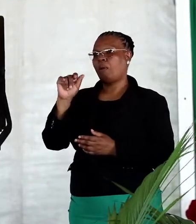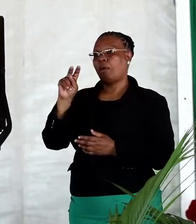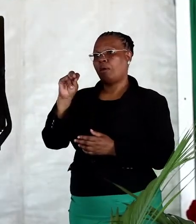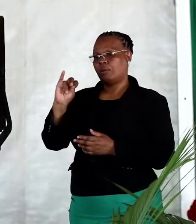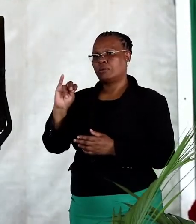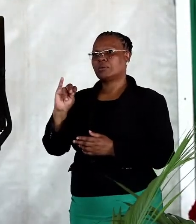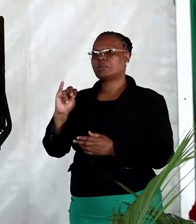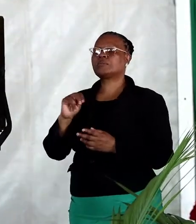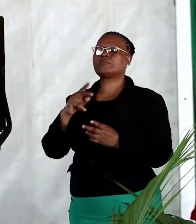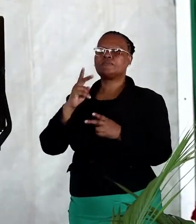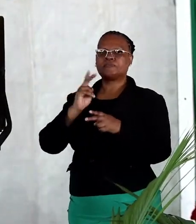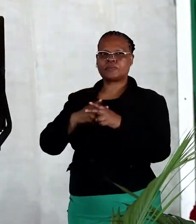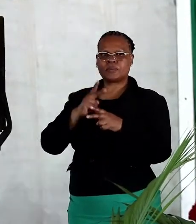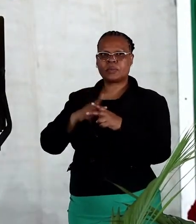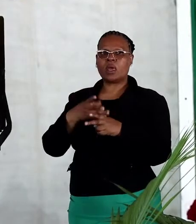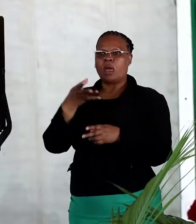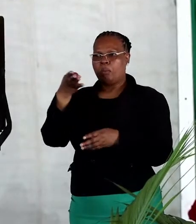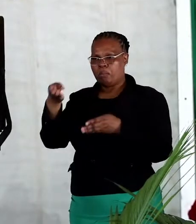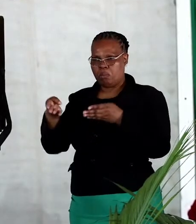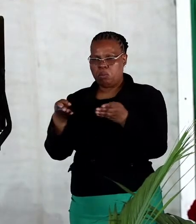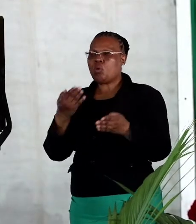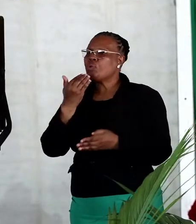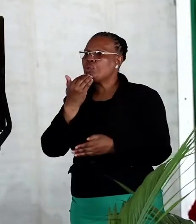Siphinde si-acknowledge i-presence